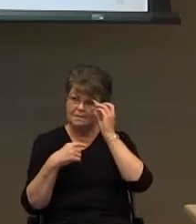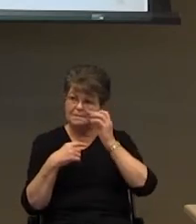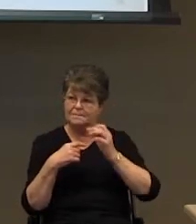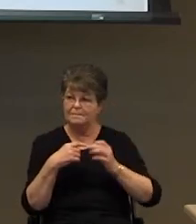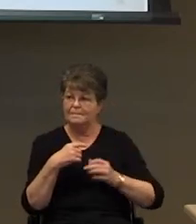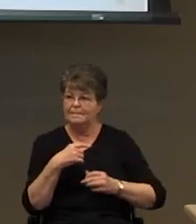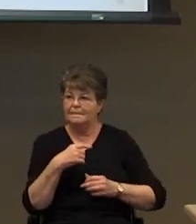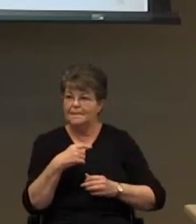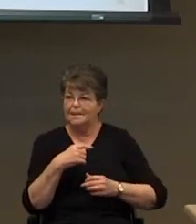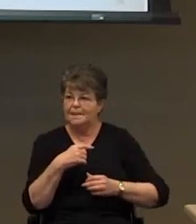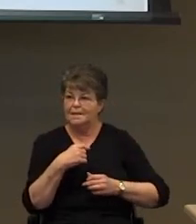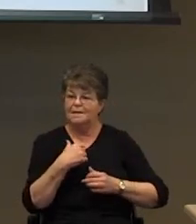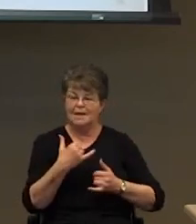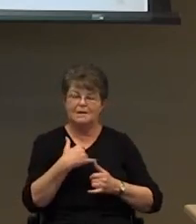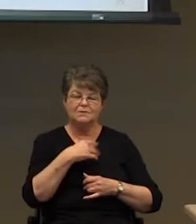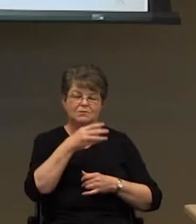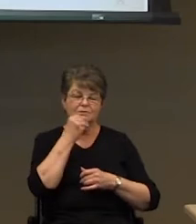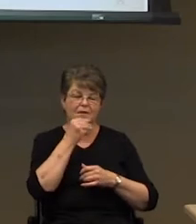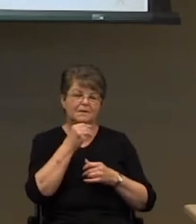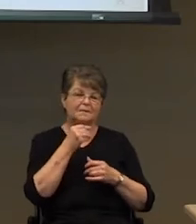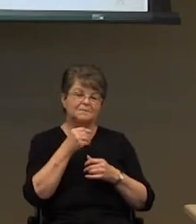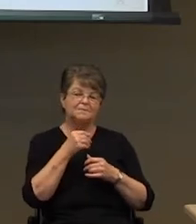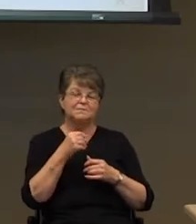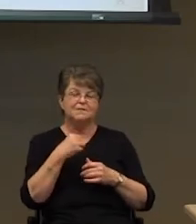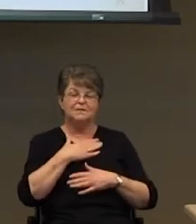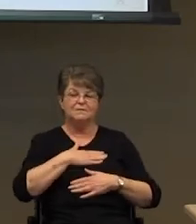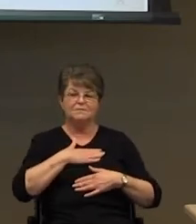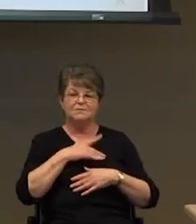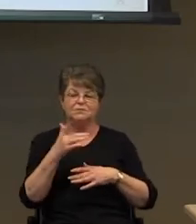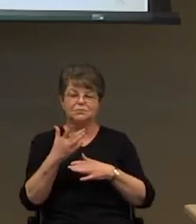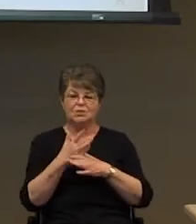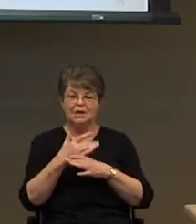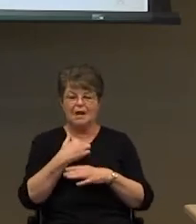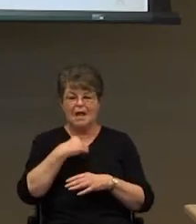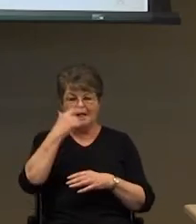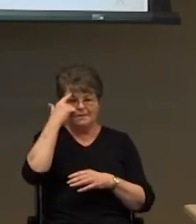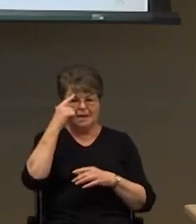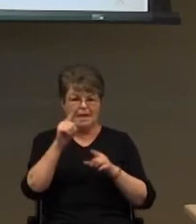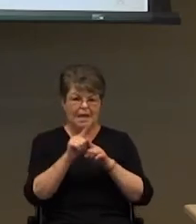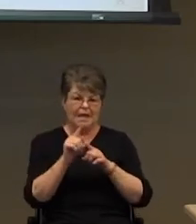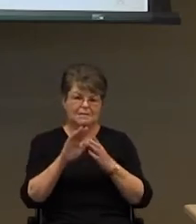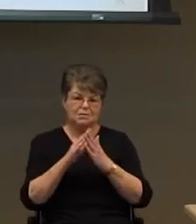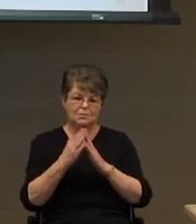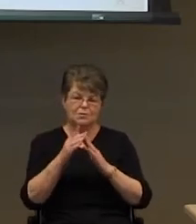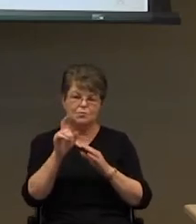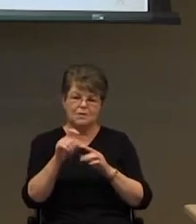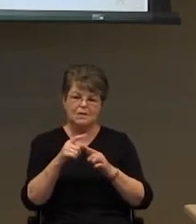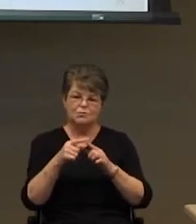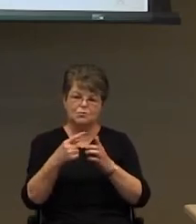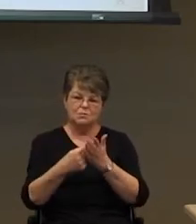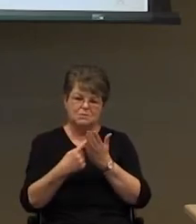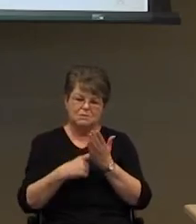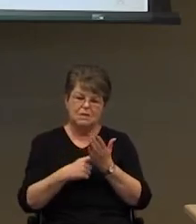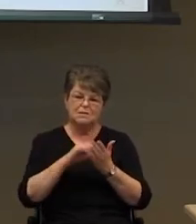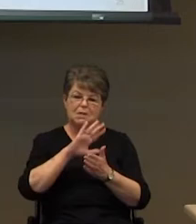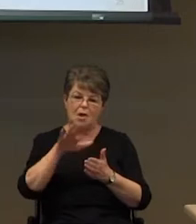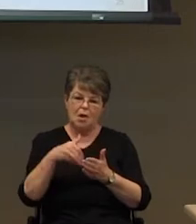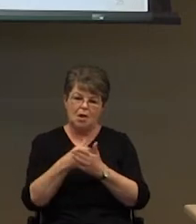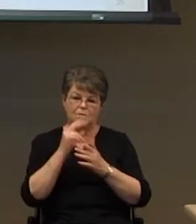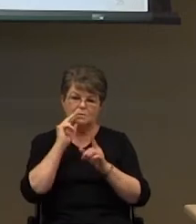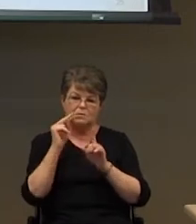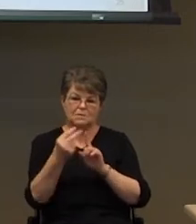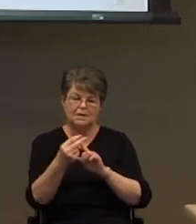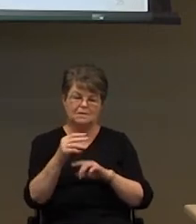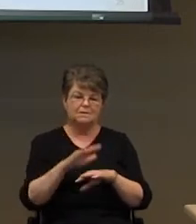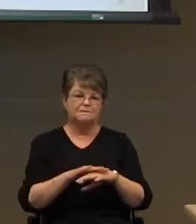need. And I appreciate that perspective. I appreciate you sharing that, because I think as a community, you need to discuss all perspectives on it.